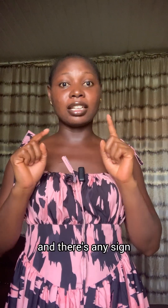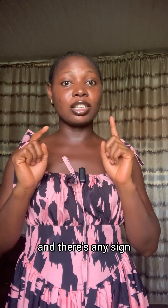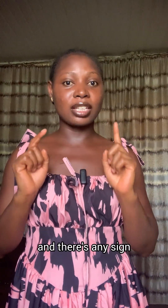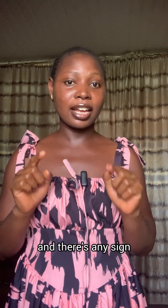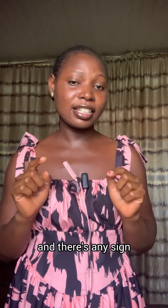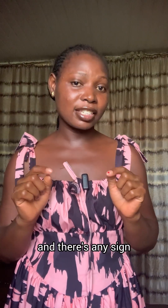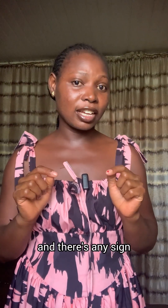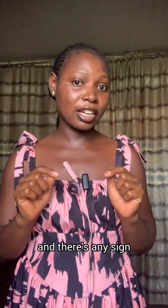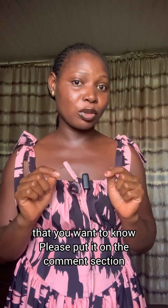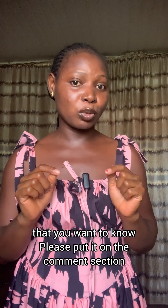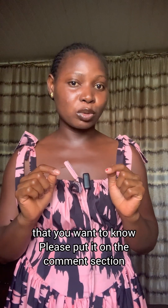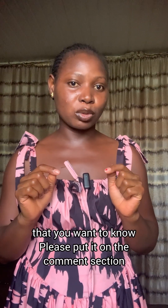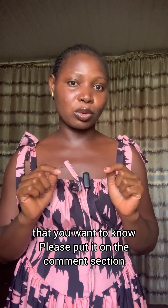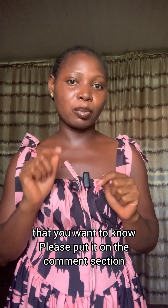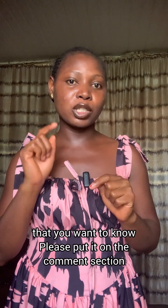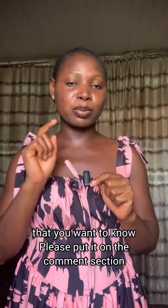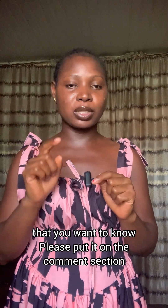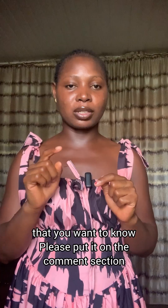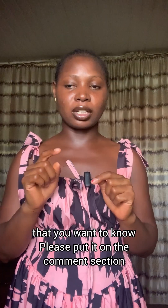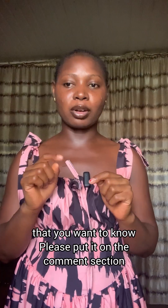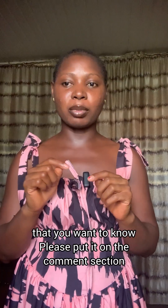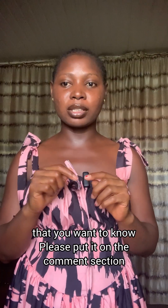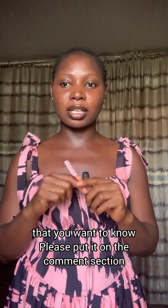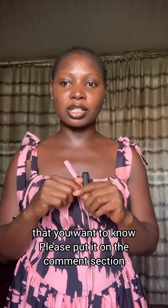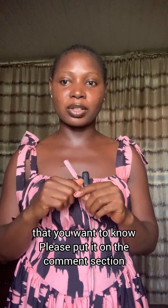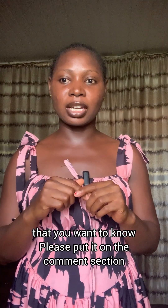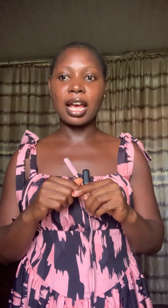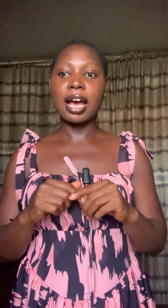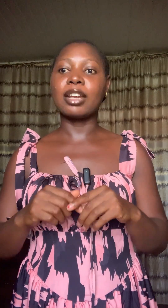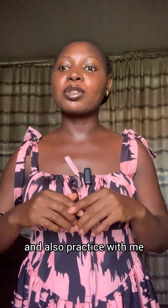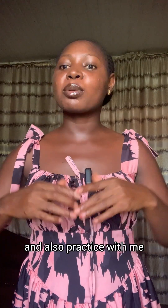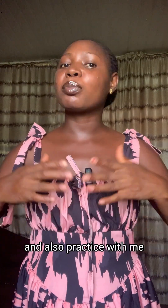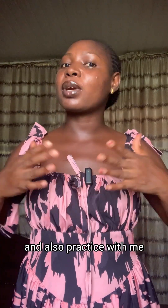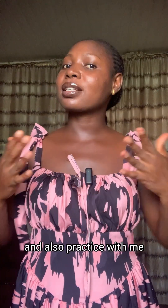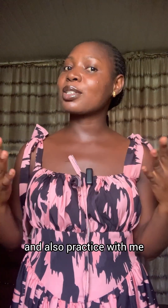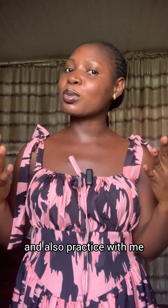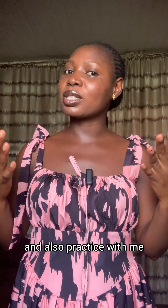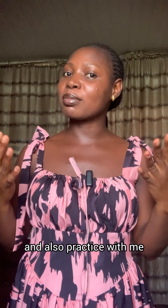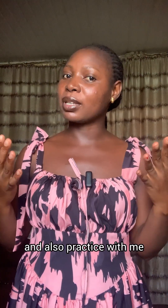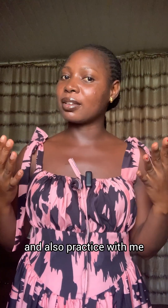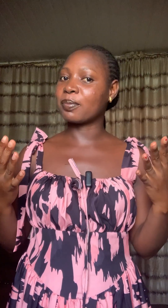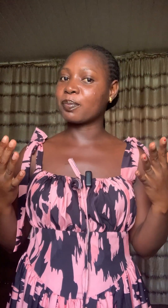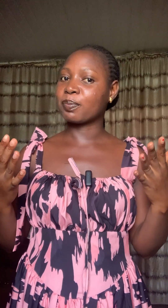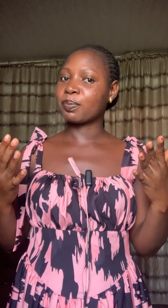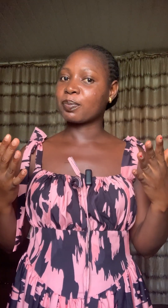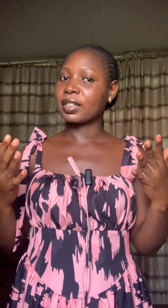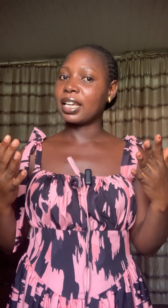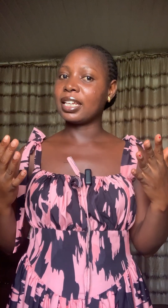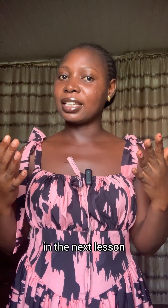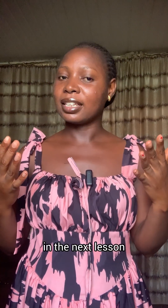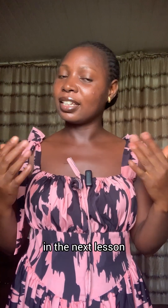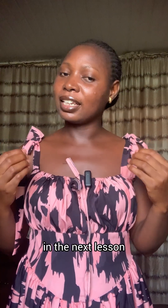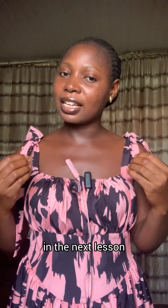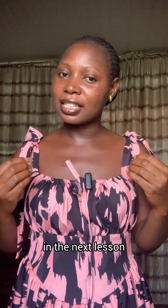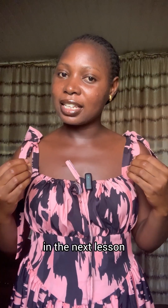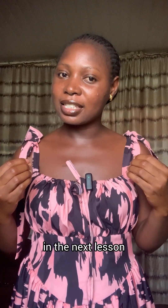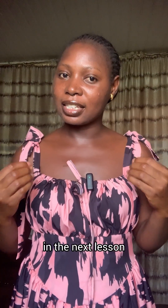there's any sign that you want to know, please put it on the comment section, and also practice with me in the next lesson.